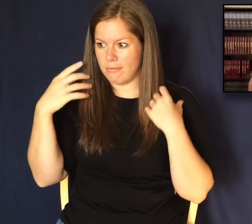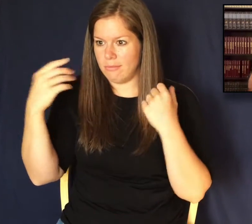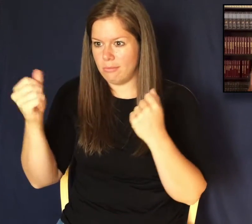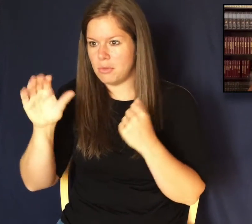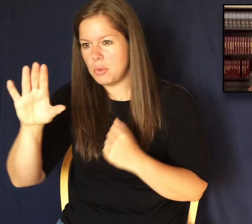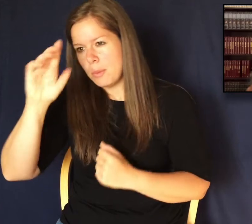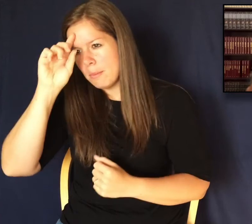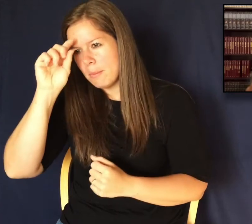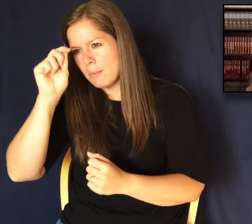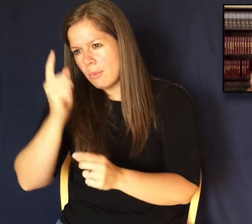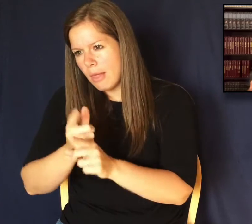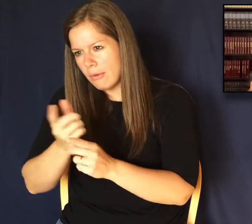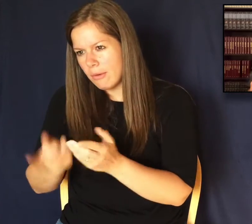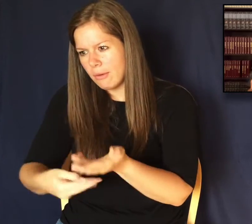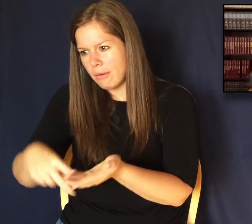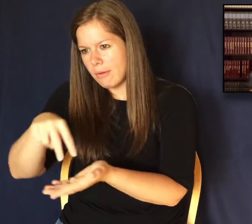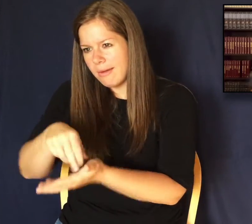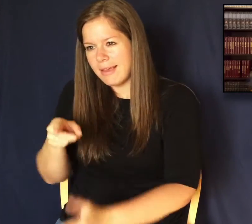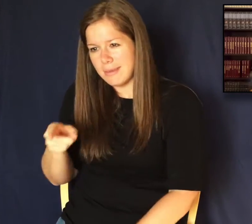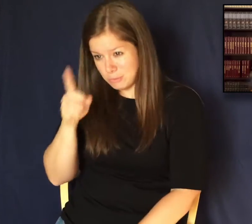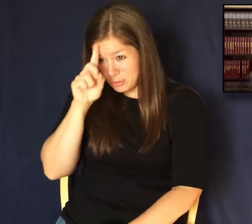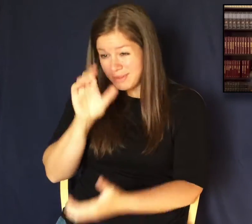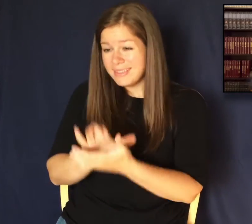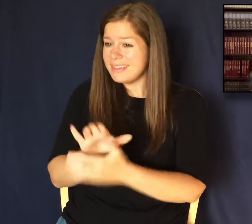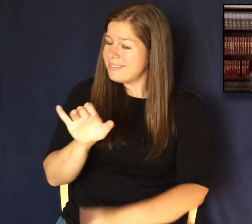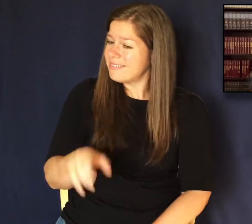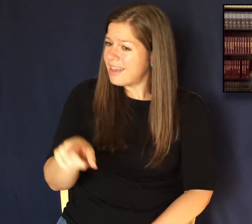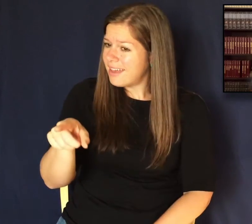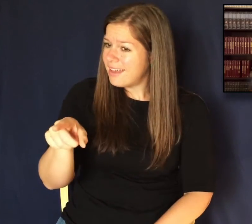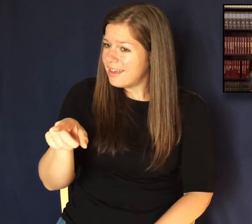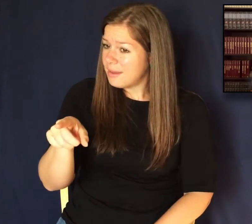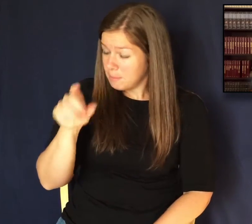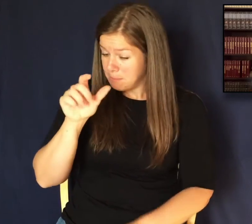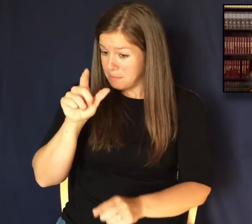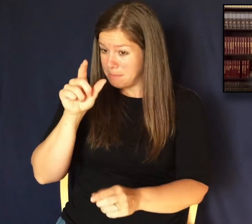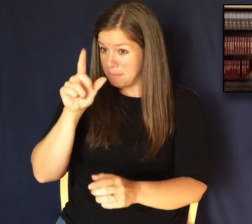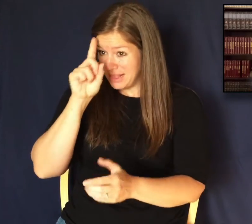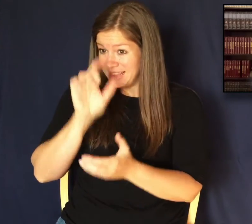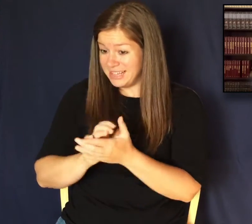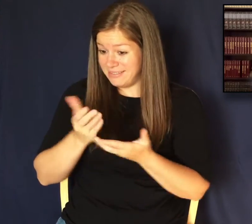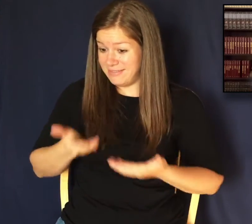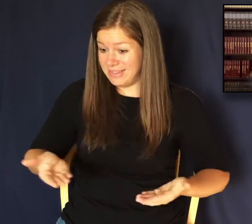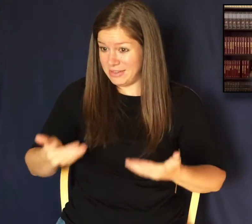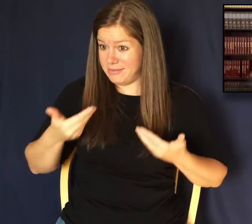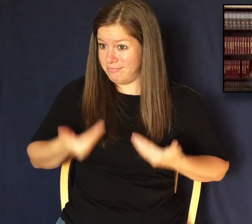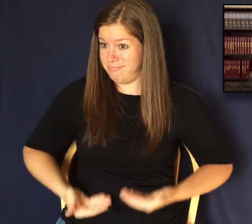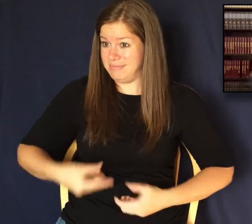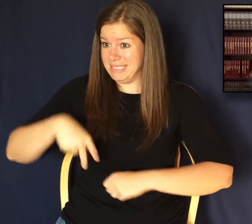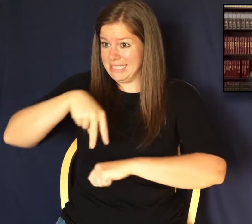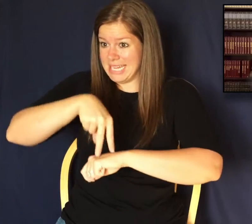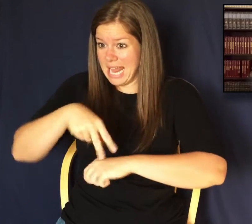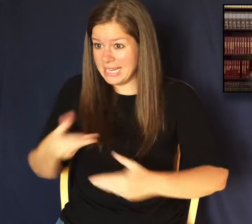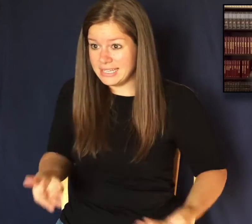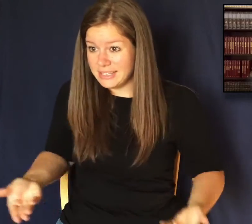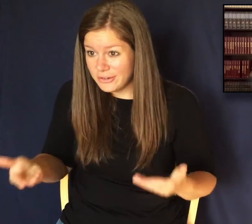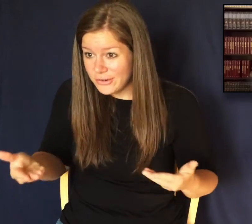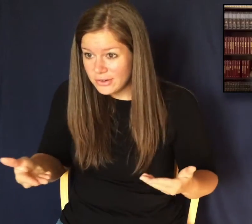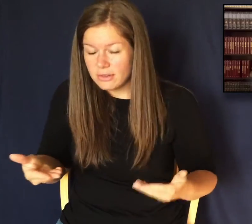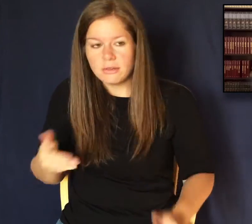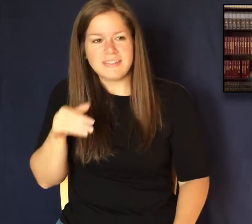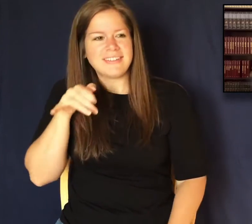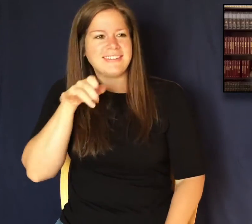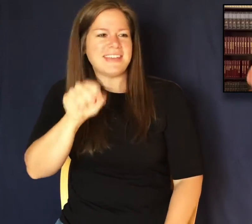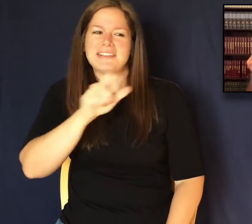dead. Do you believe that? Do you believe in who is standing right in front of you? She says, "Yes,